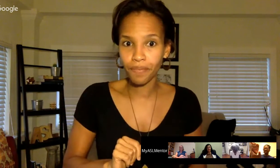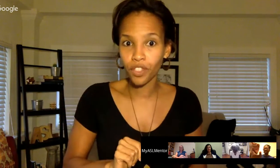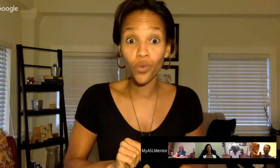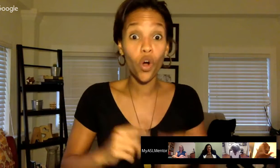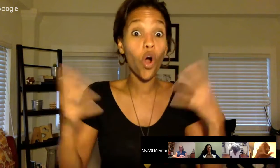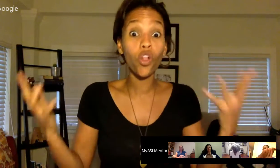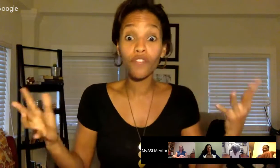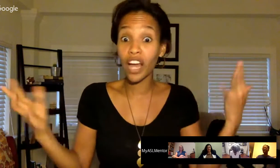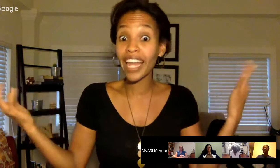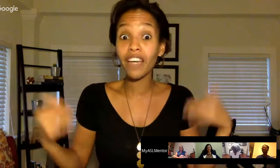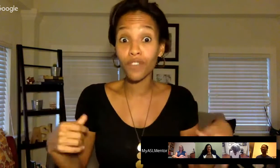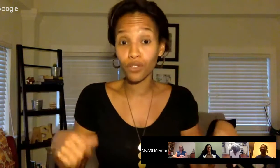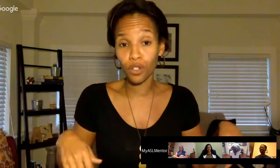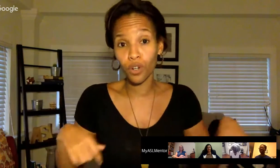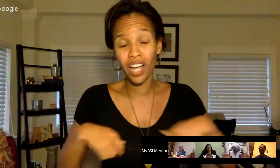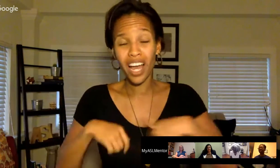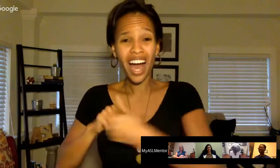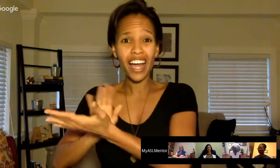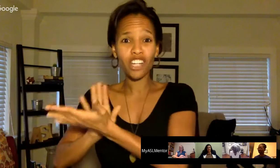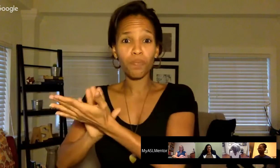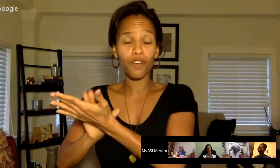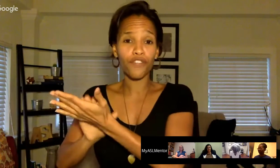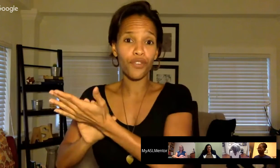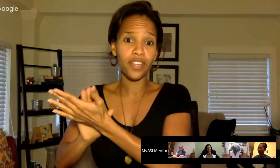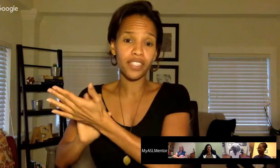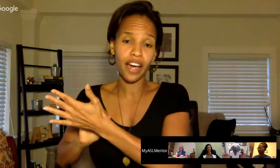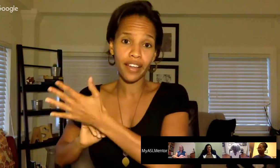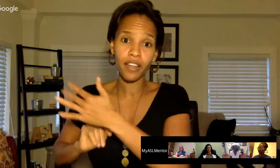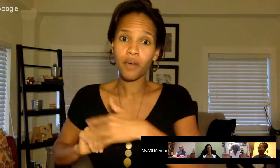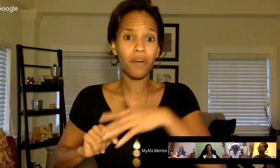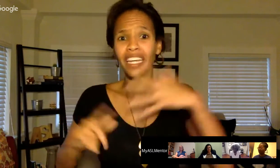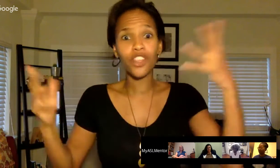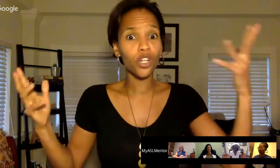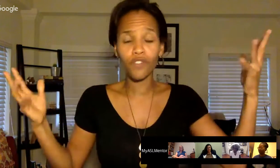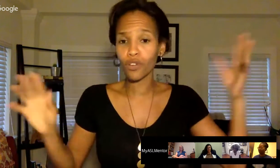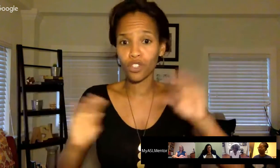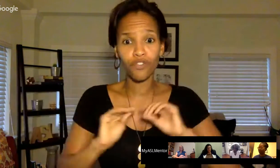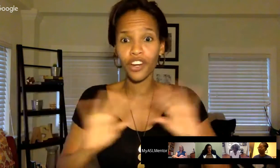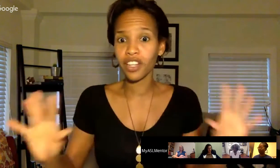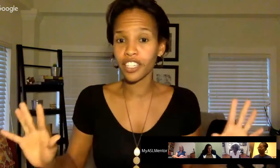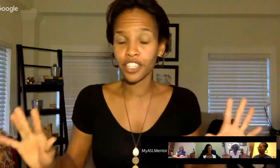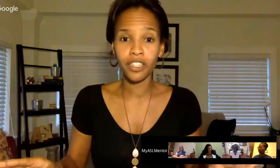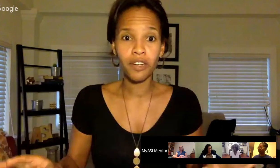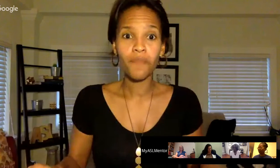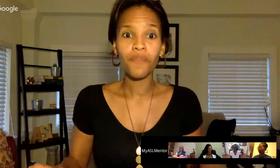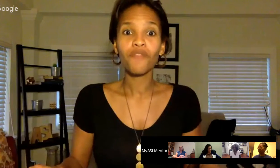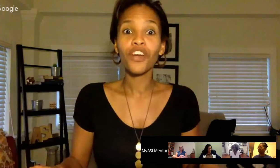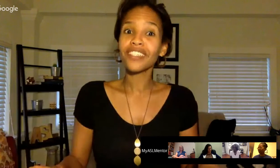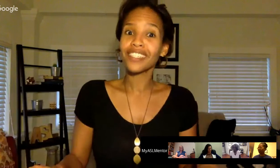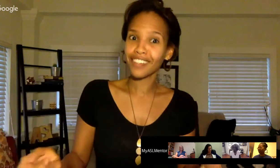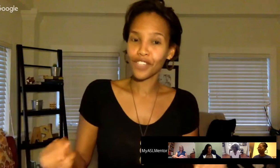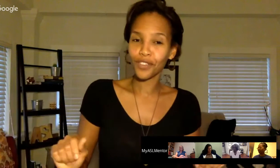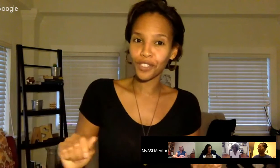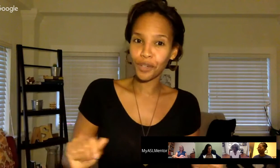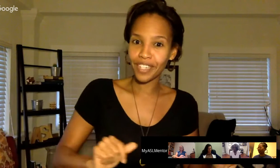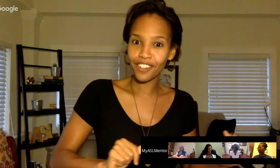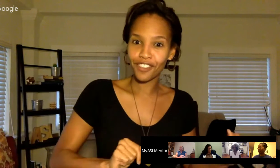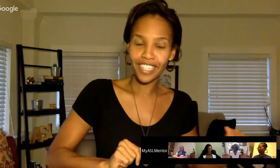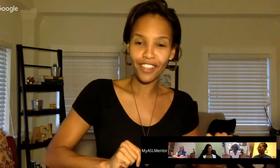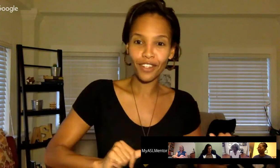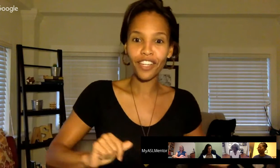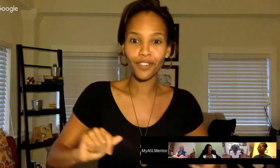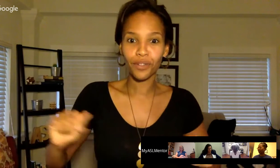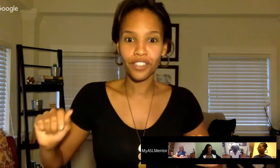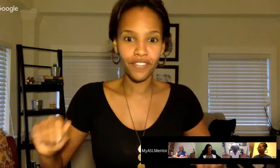that. So any of those could work. I actually prefer this sign, but either of those are very clear, very successful